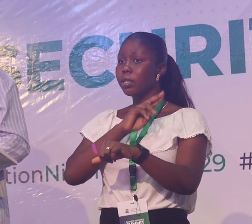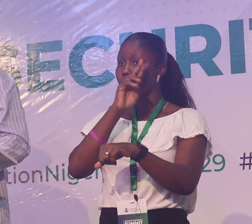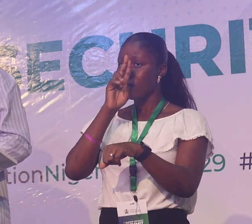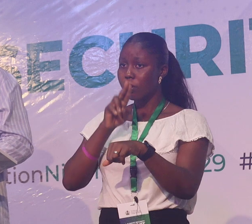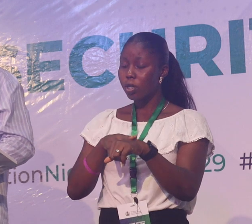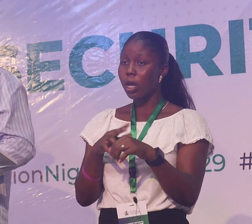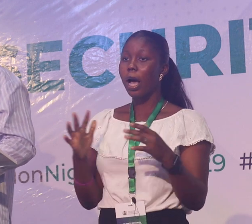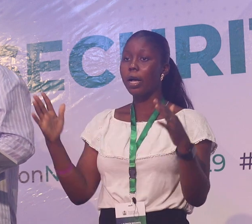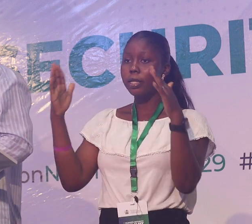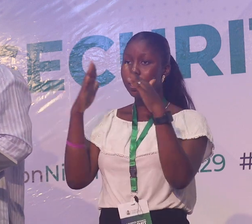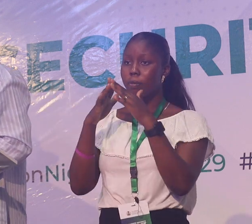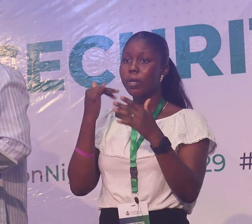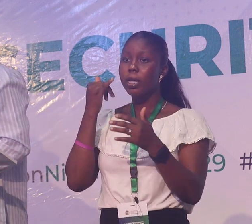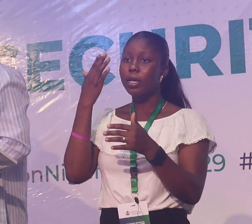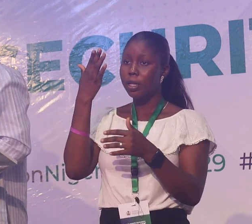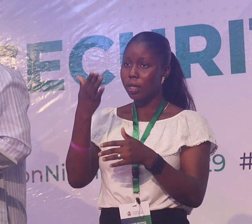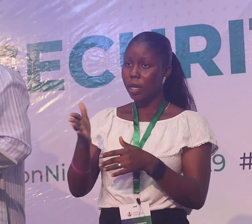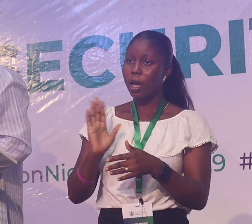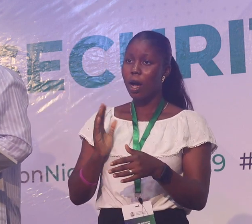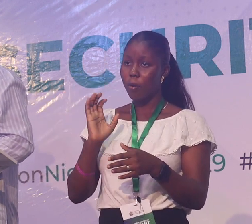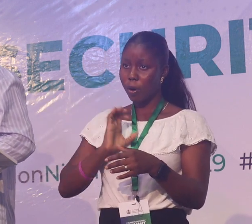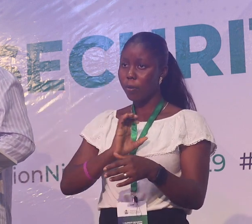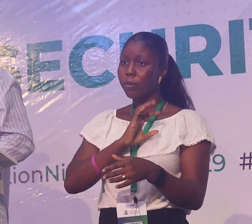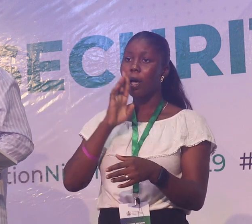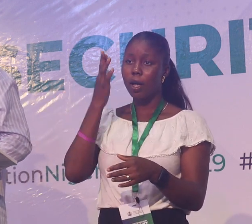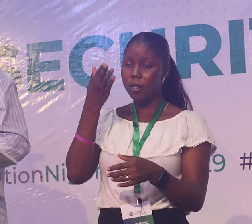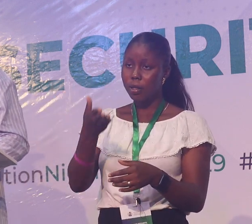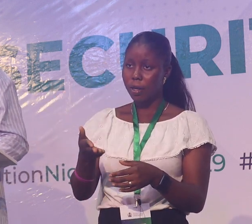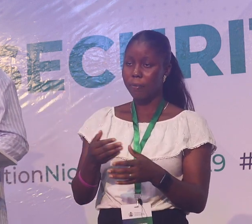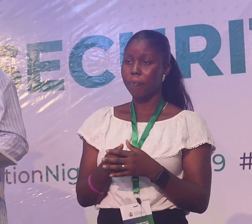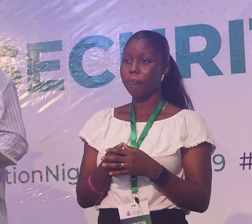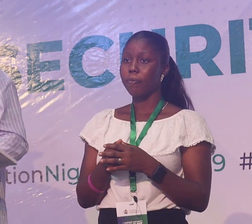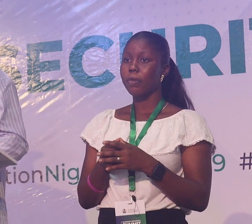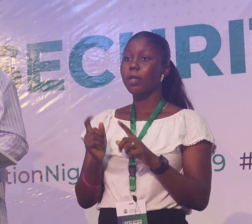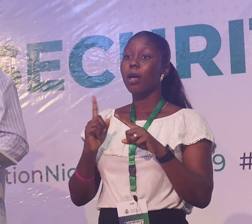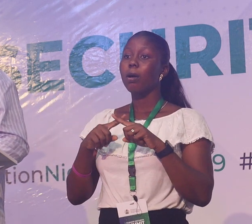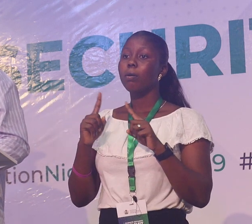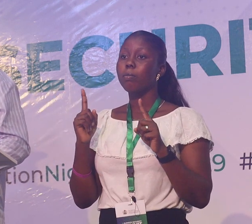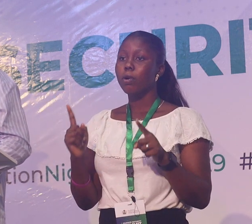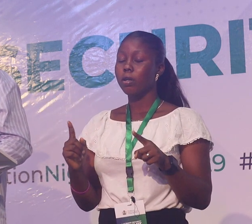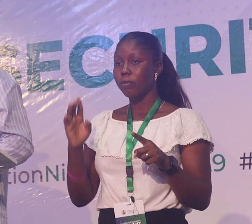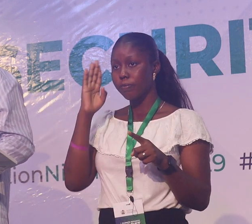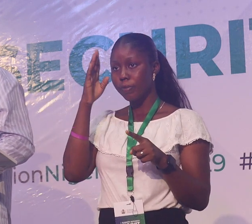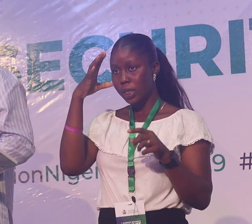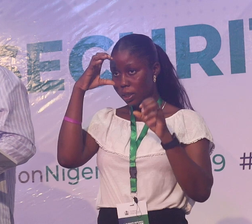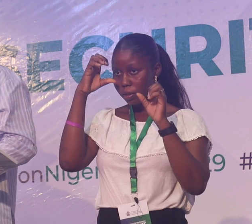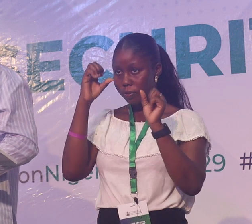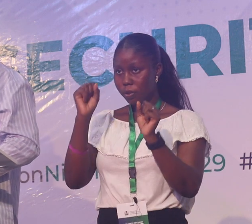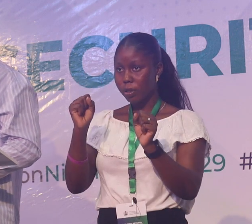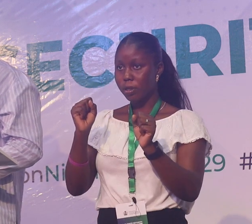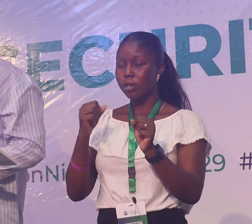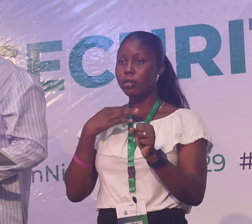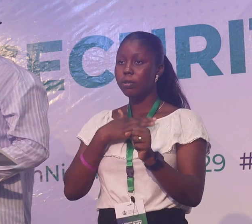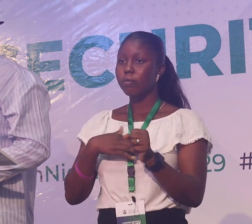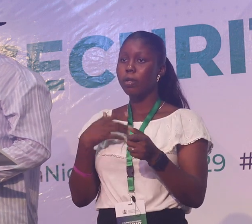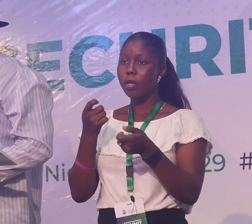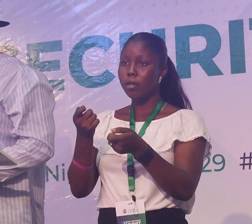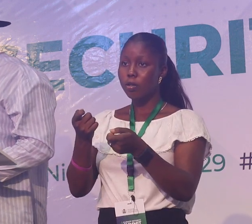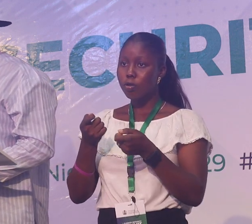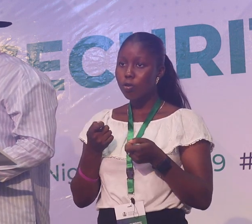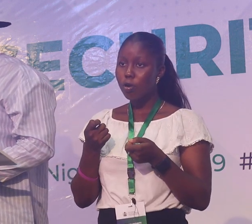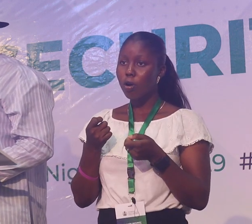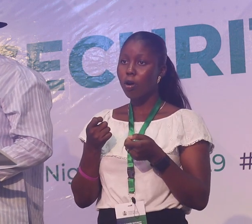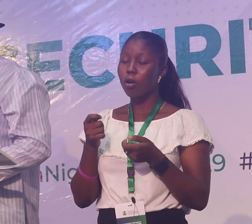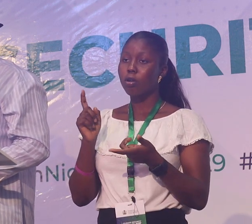are there to interface. But, Mr. President, please, Mr. Representative, draw to the